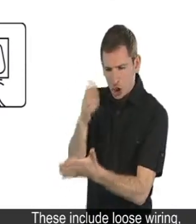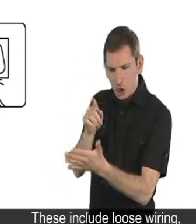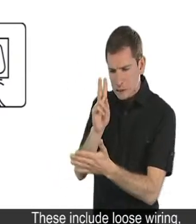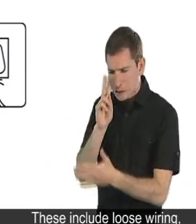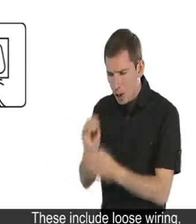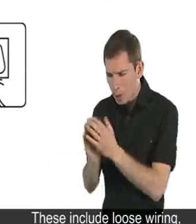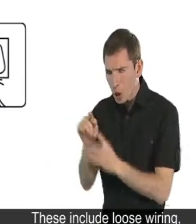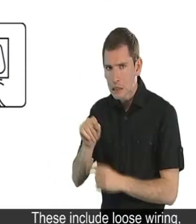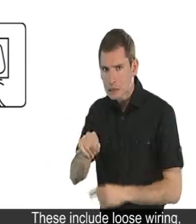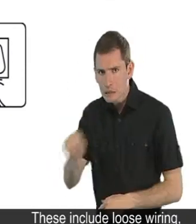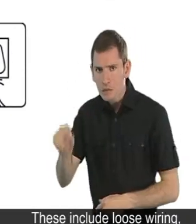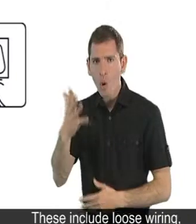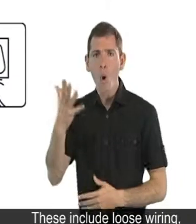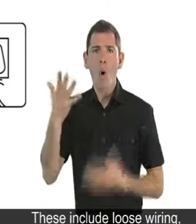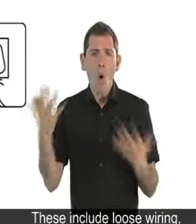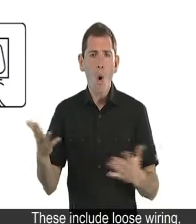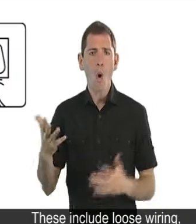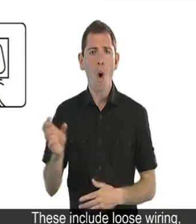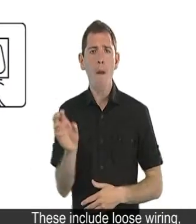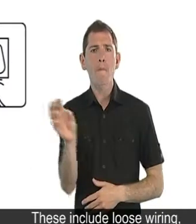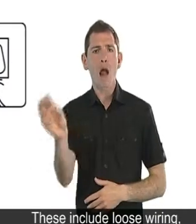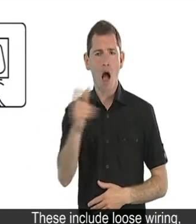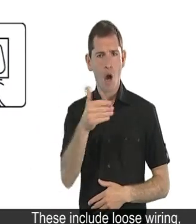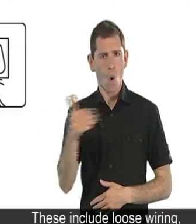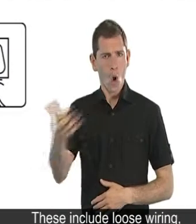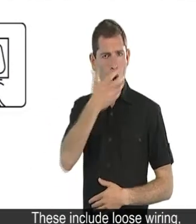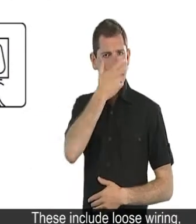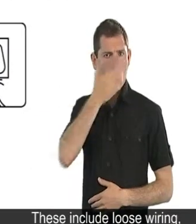scorch marks, hot plugs or sockets,